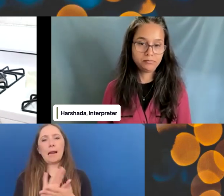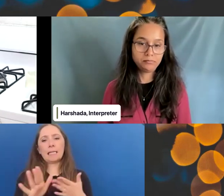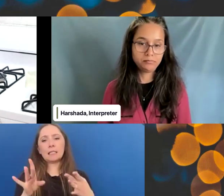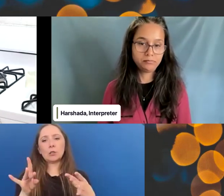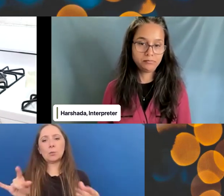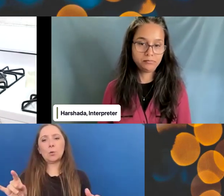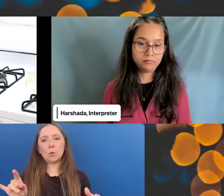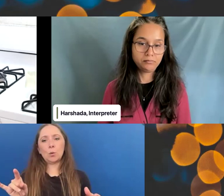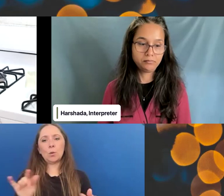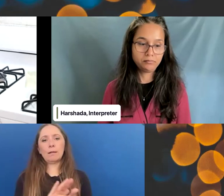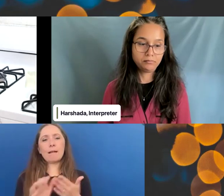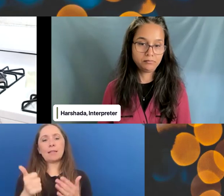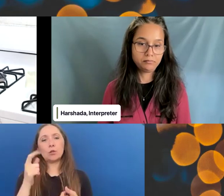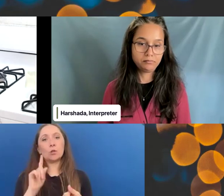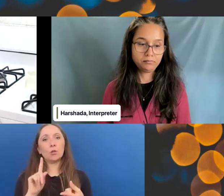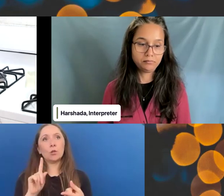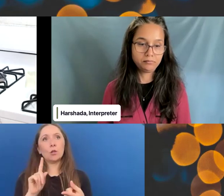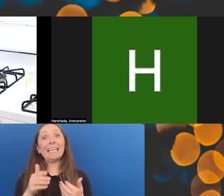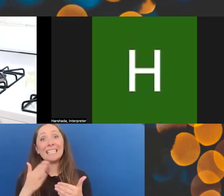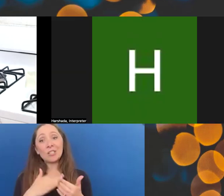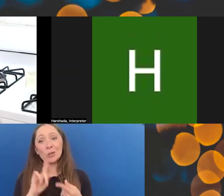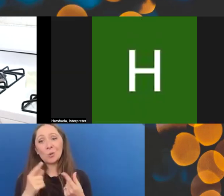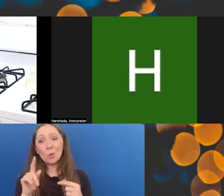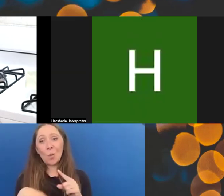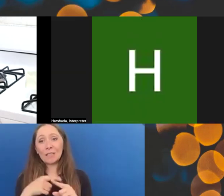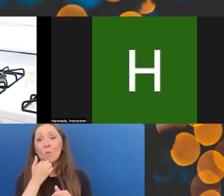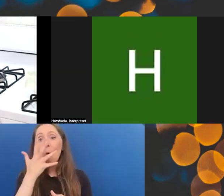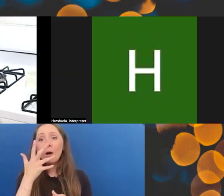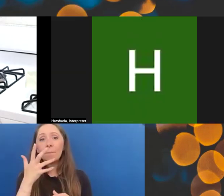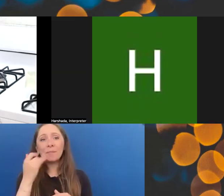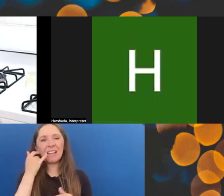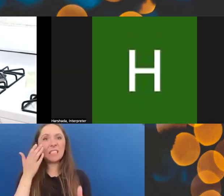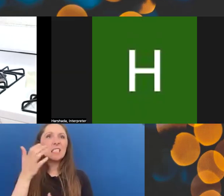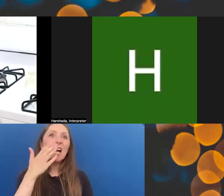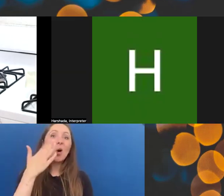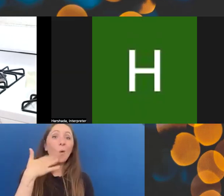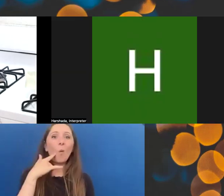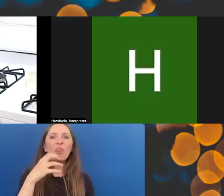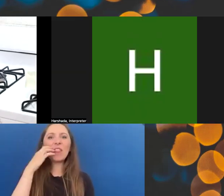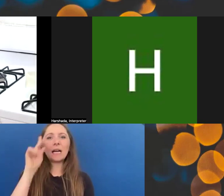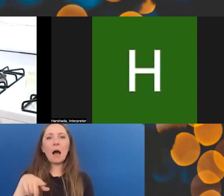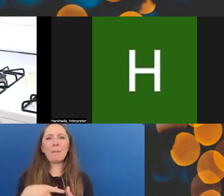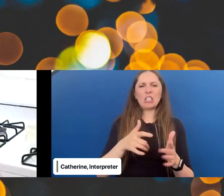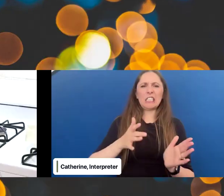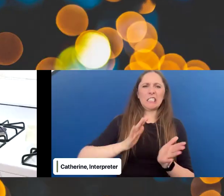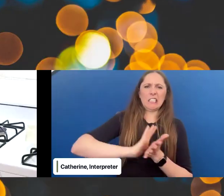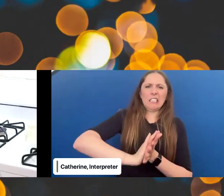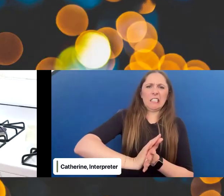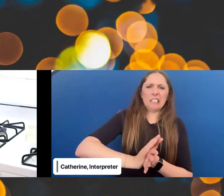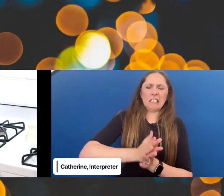to pass through a sieve when it's warm. If it's too cool, it's going to thicken up and it's going to be harder.